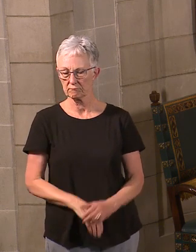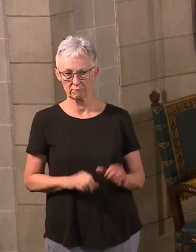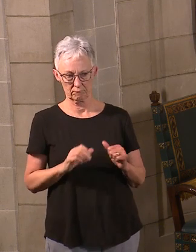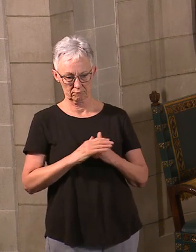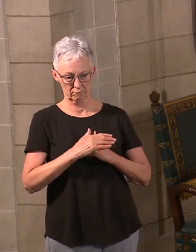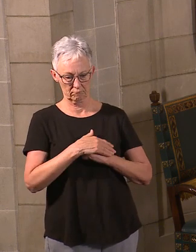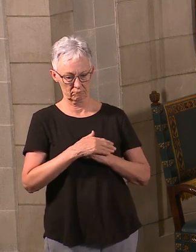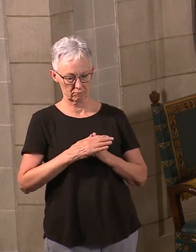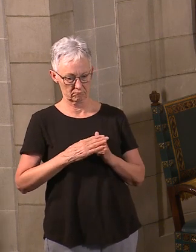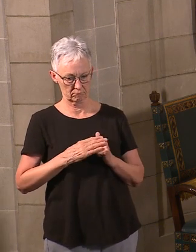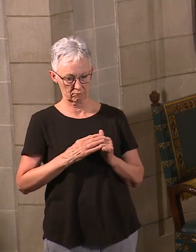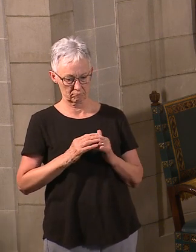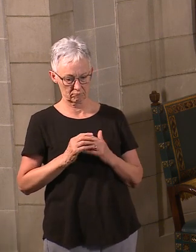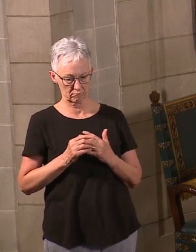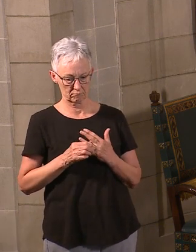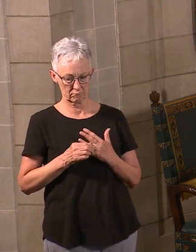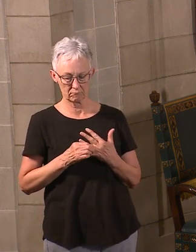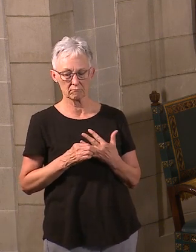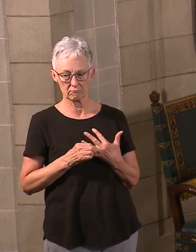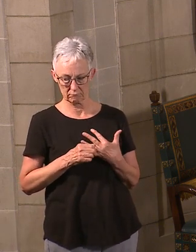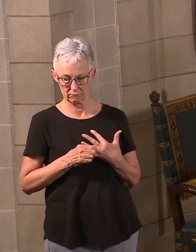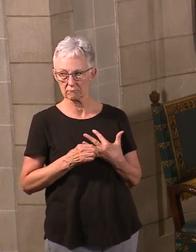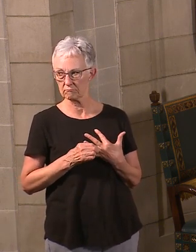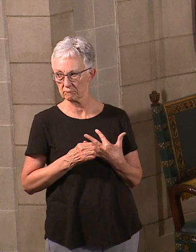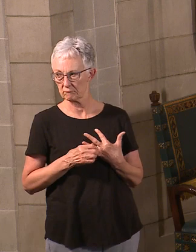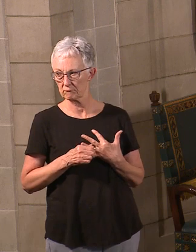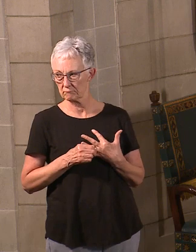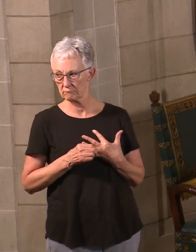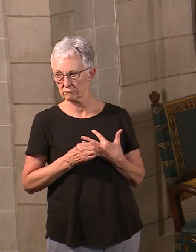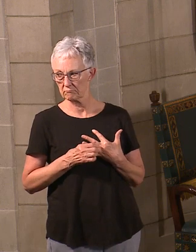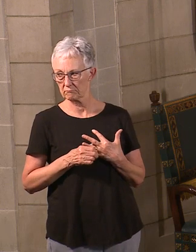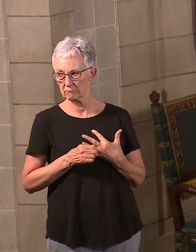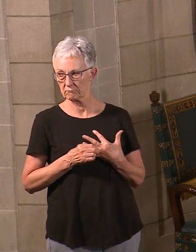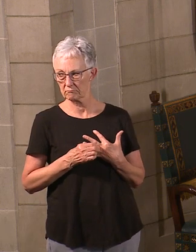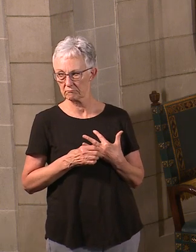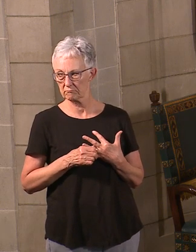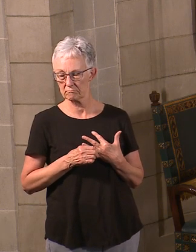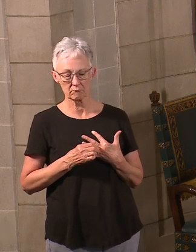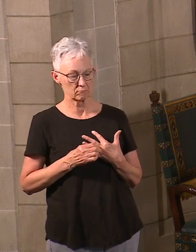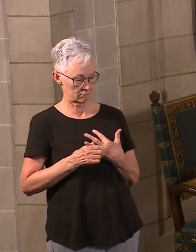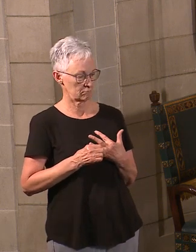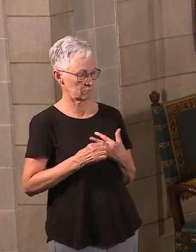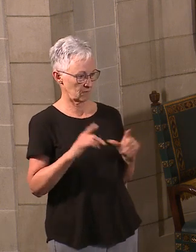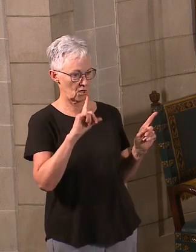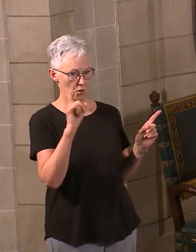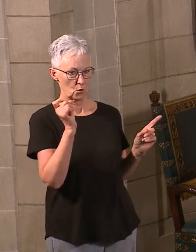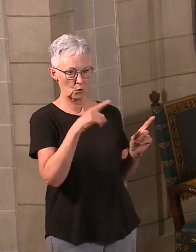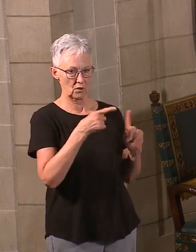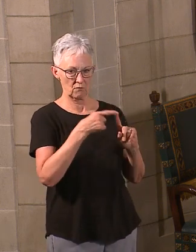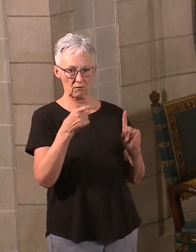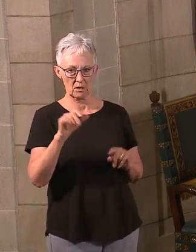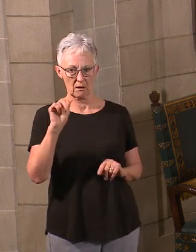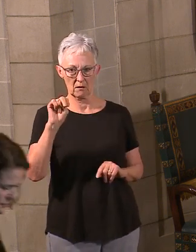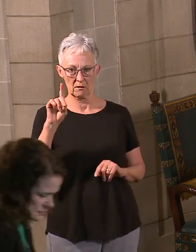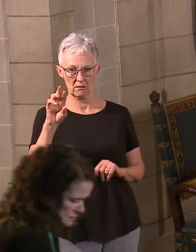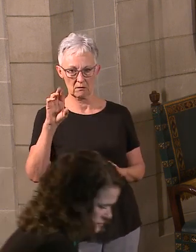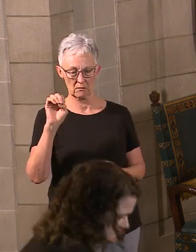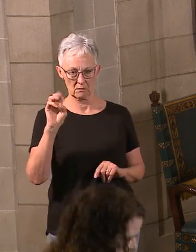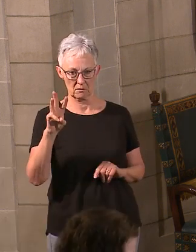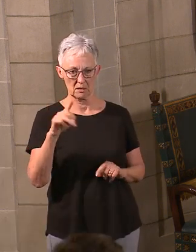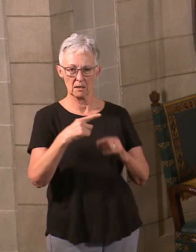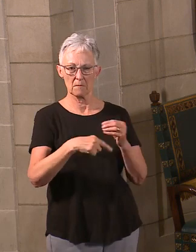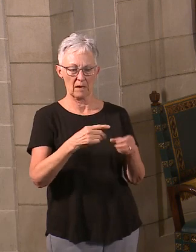dispatchers to alert first responders if they're responding to a call with COVID-19 exposure? So the question from Andrew Zaki is about